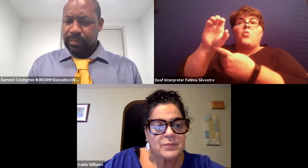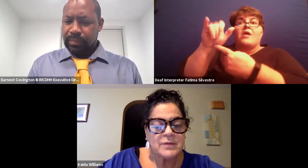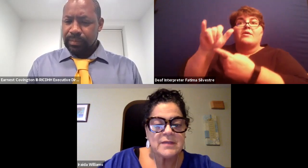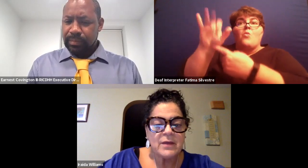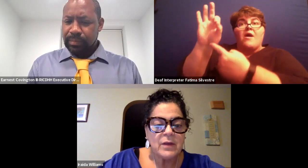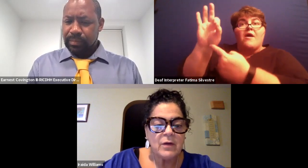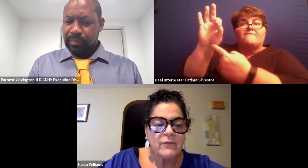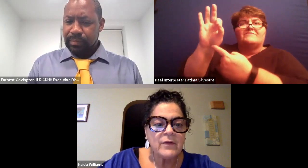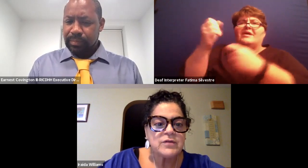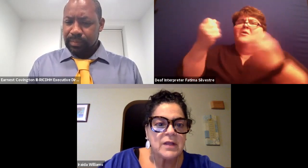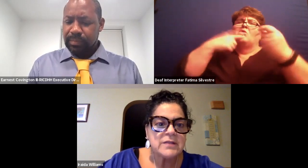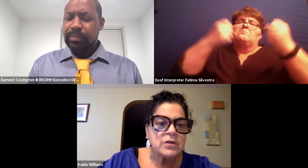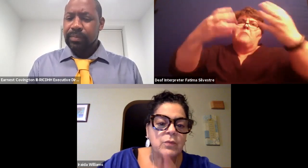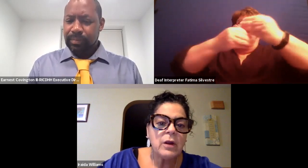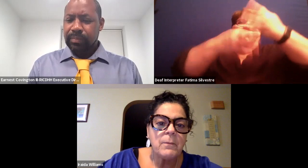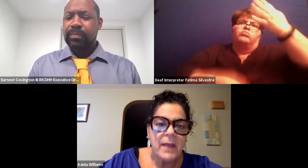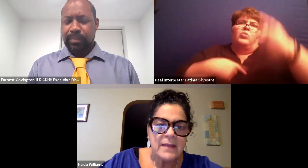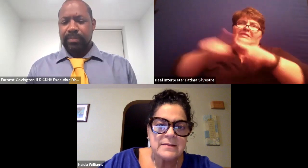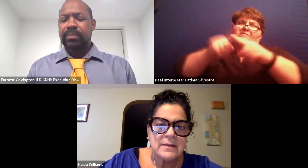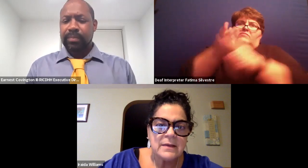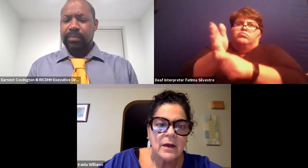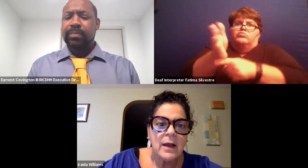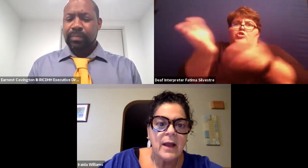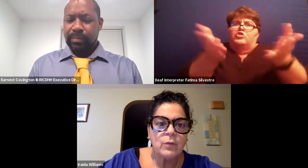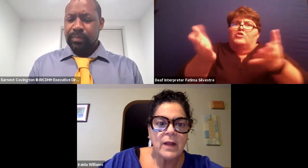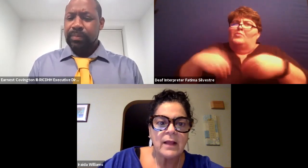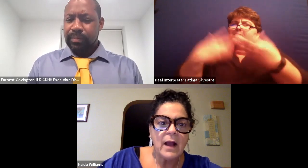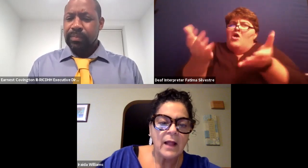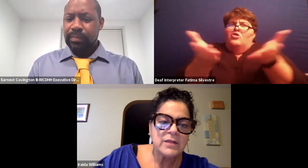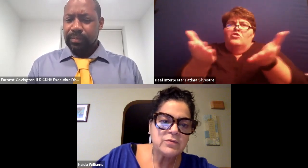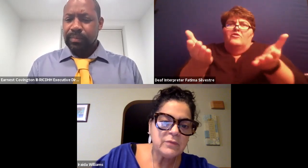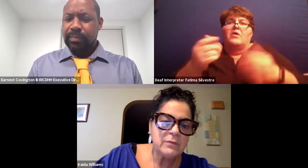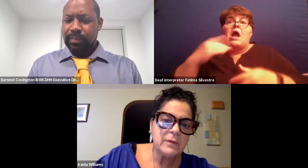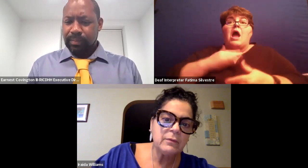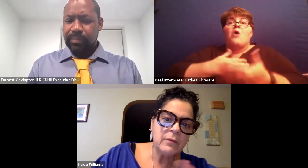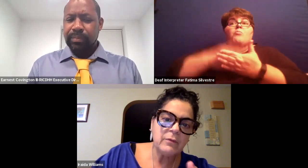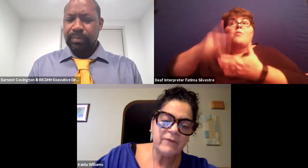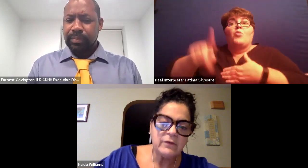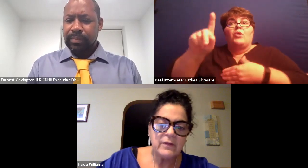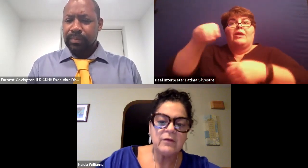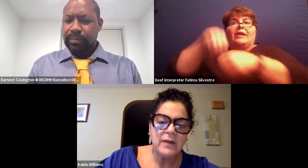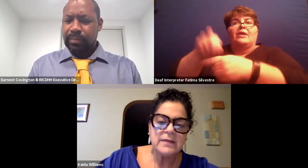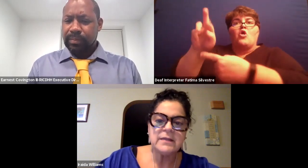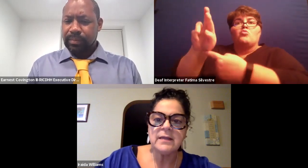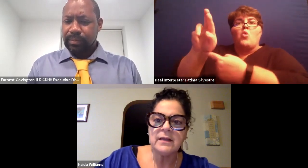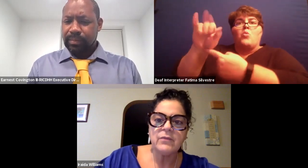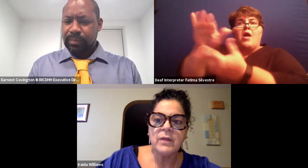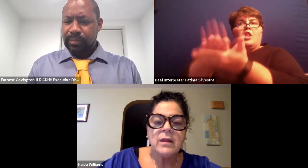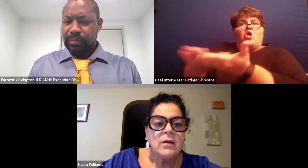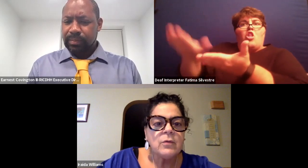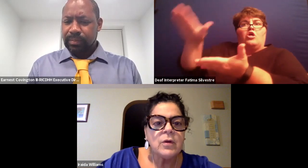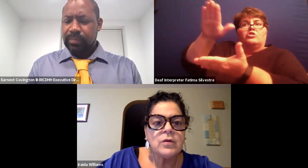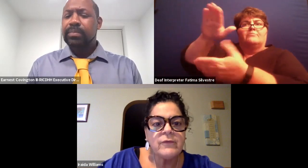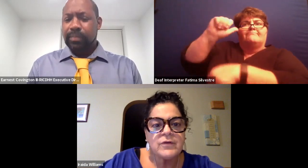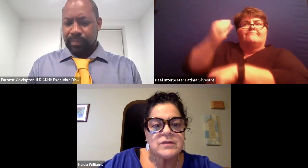and supports that we offer at the Sherlock Center. We are based at Rhode Island College. We were founded there in